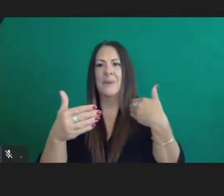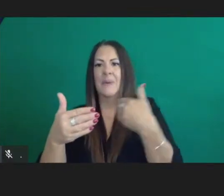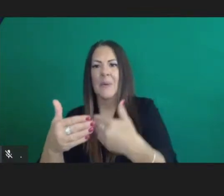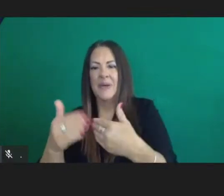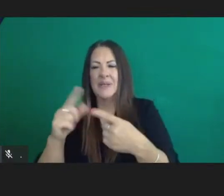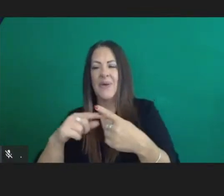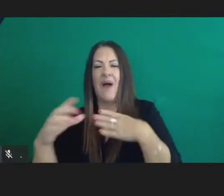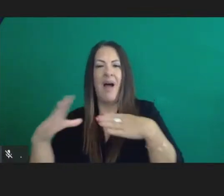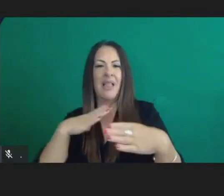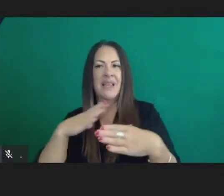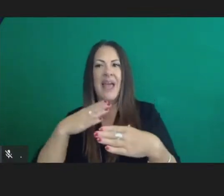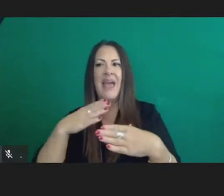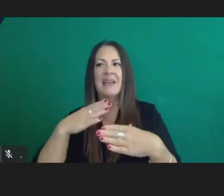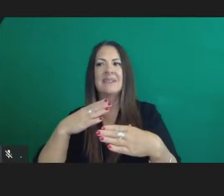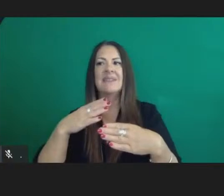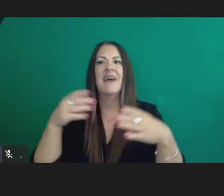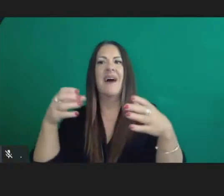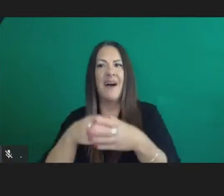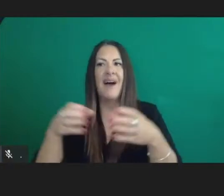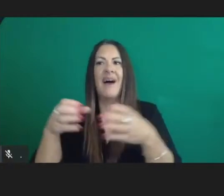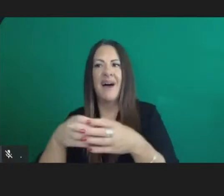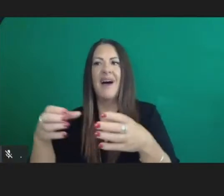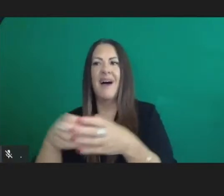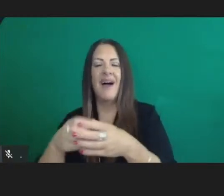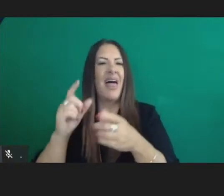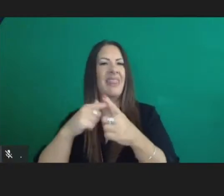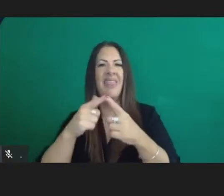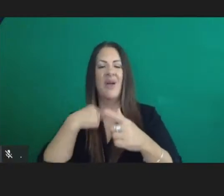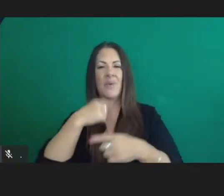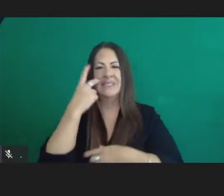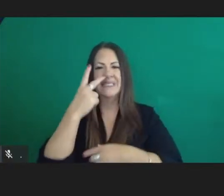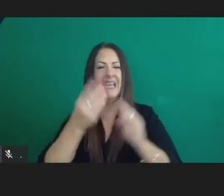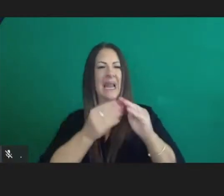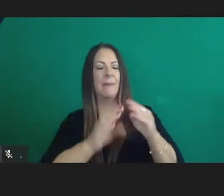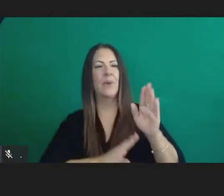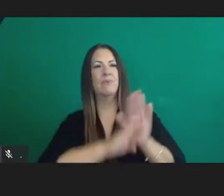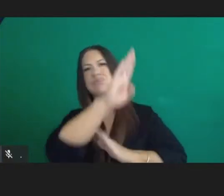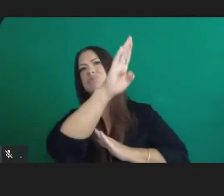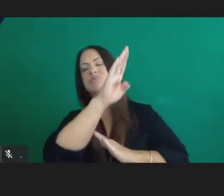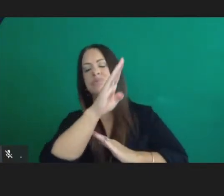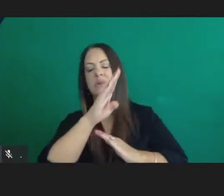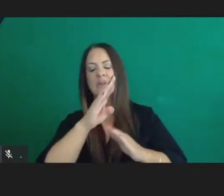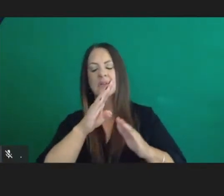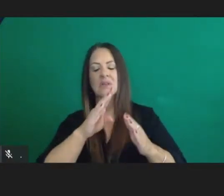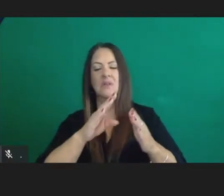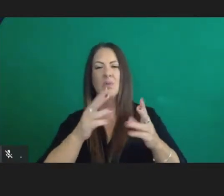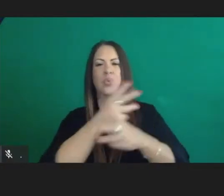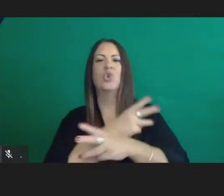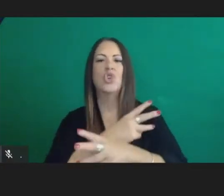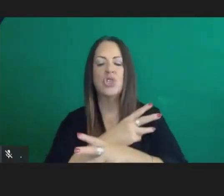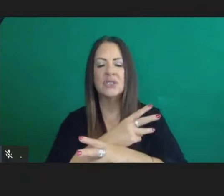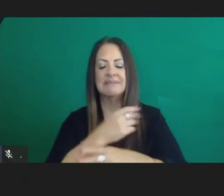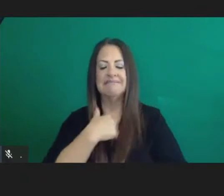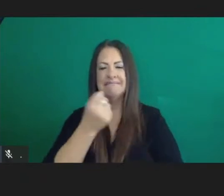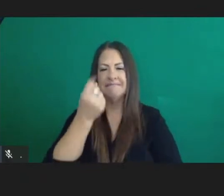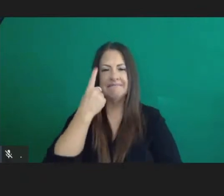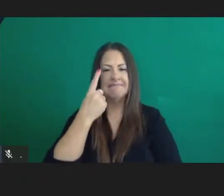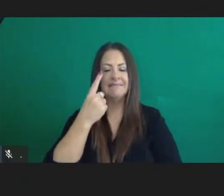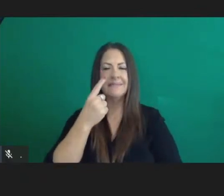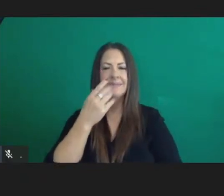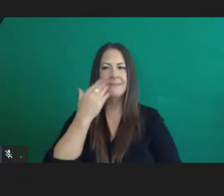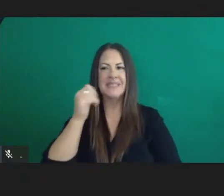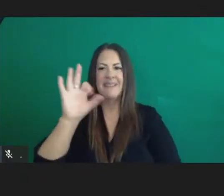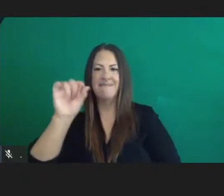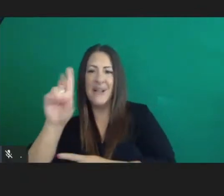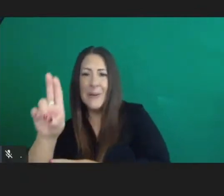allude that could happen, and that we want to carry through this difficult time for transmission with flu, colder